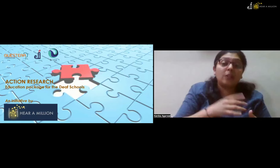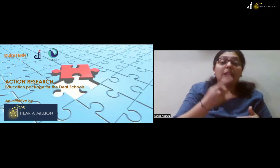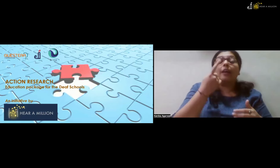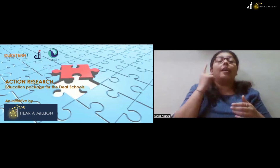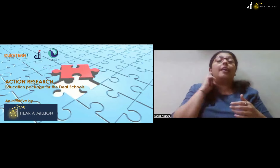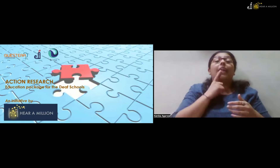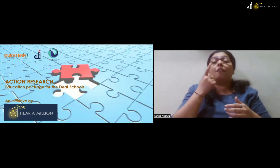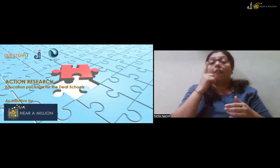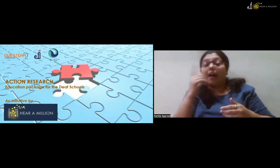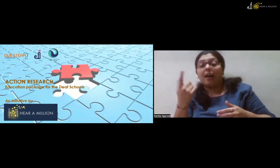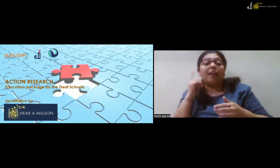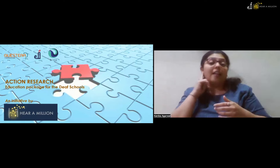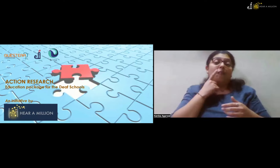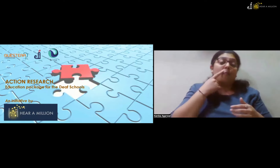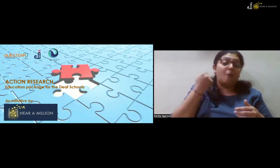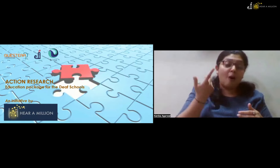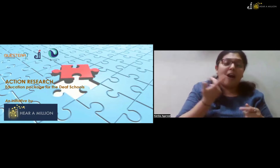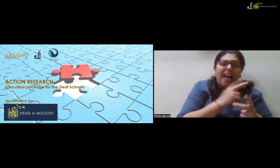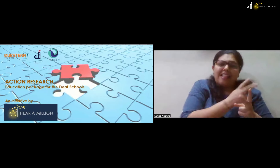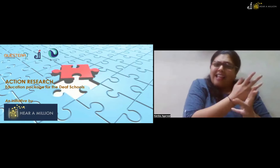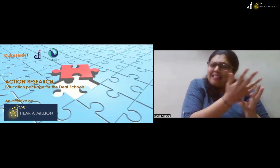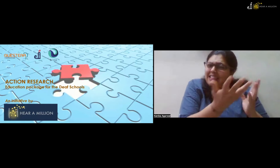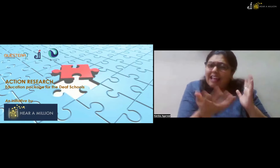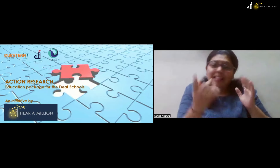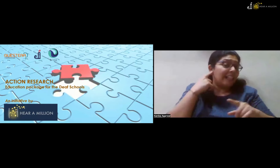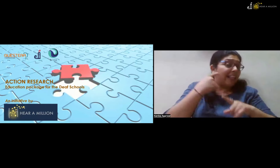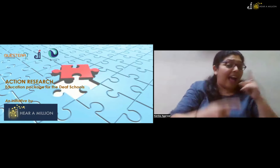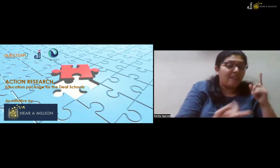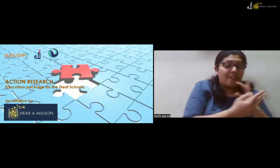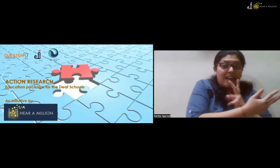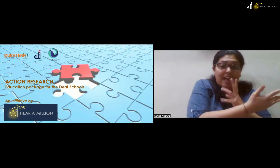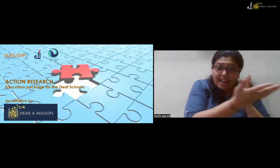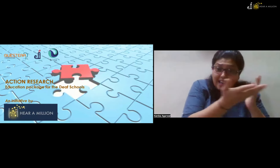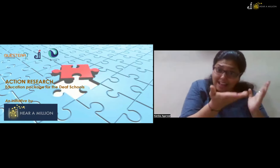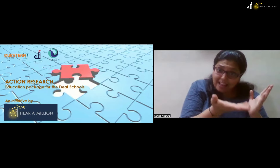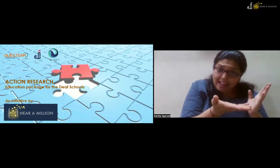because the deaf community is heterogeneous. There are